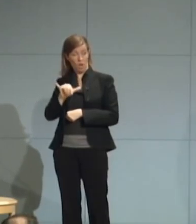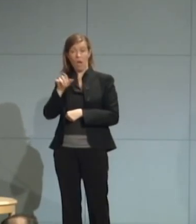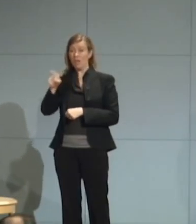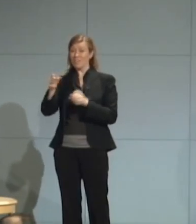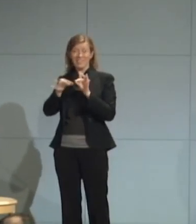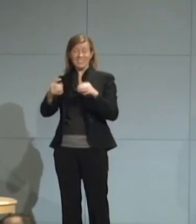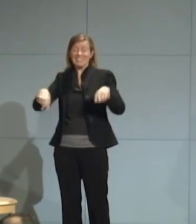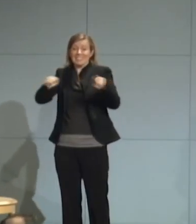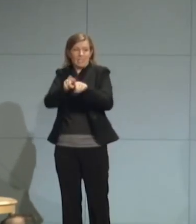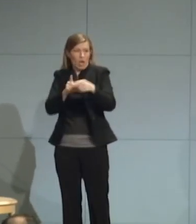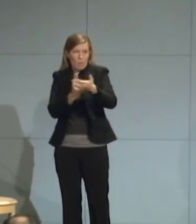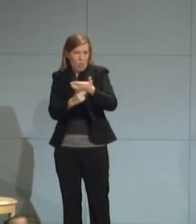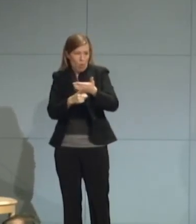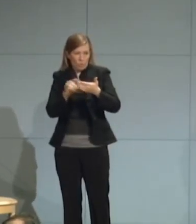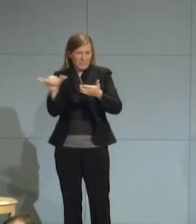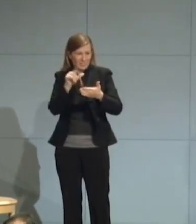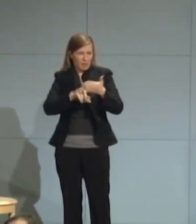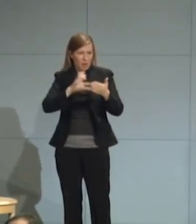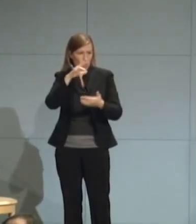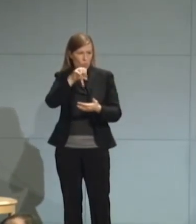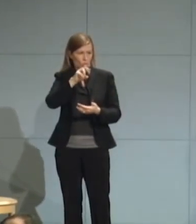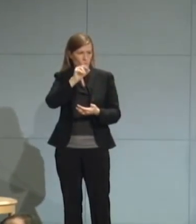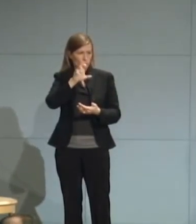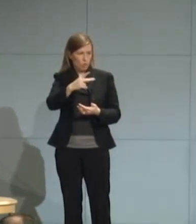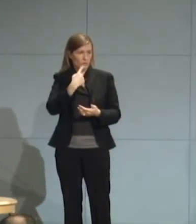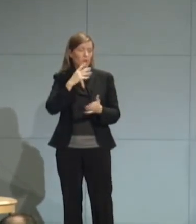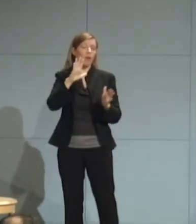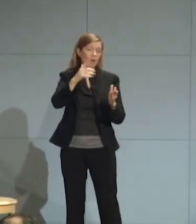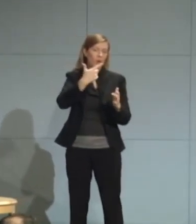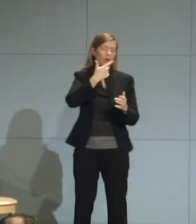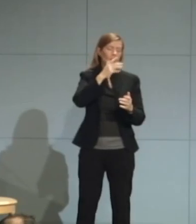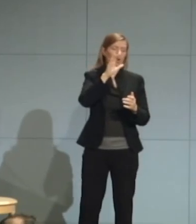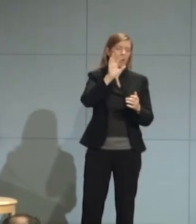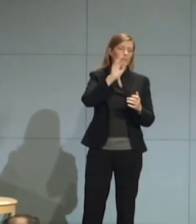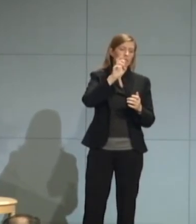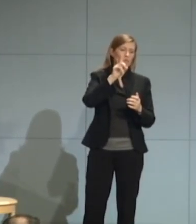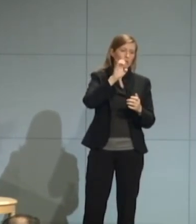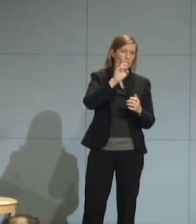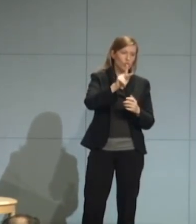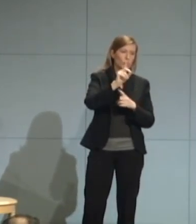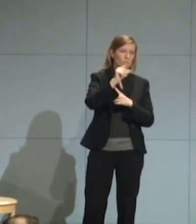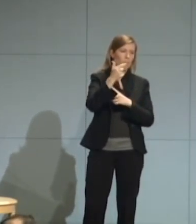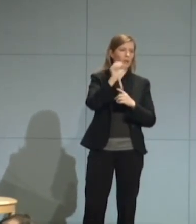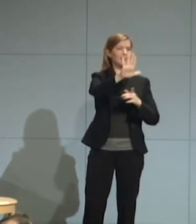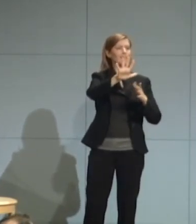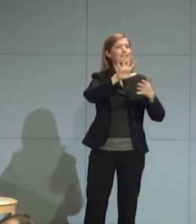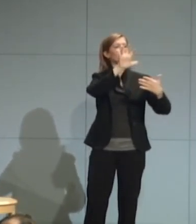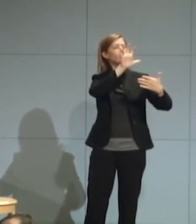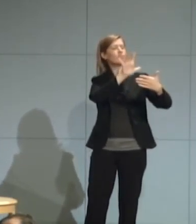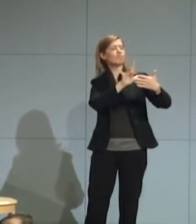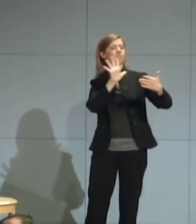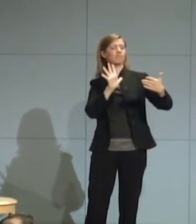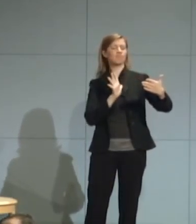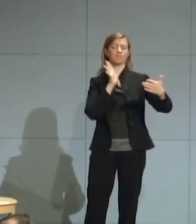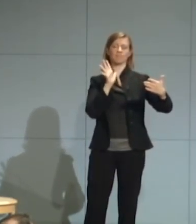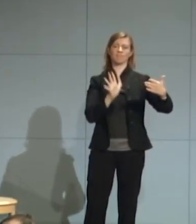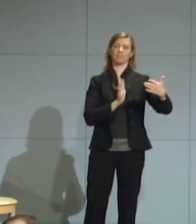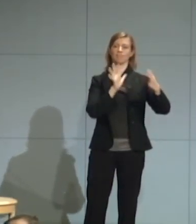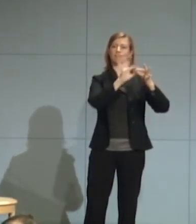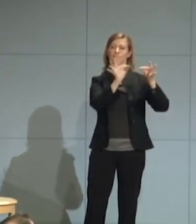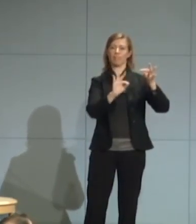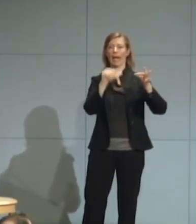the not so pretty part. And so any mention of the historical crimes of our country and what they mean for